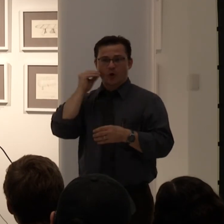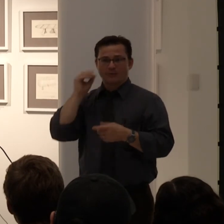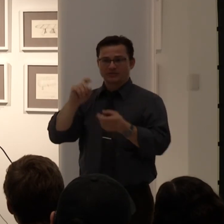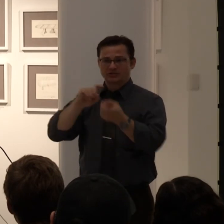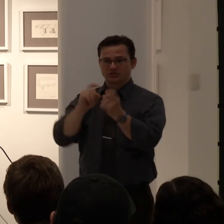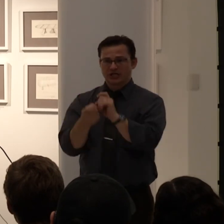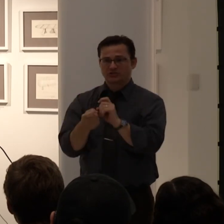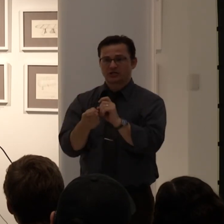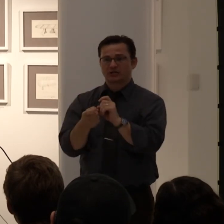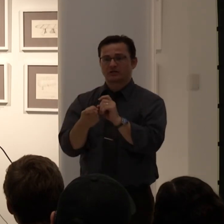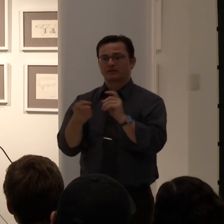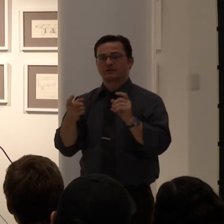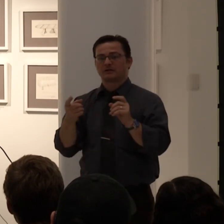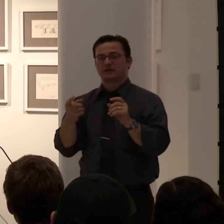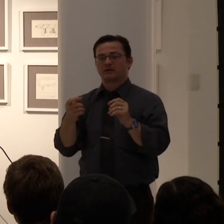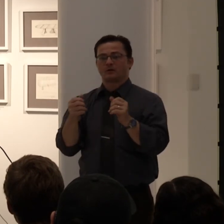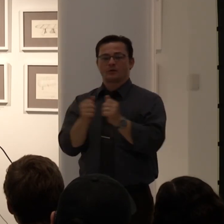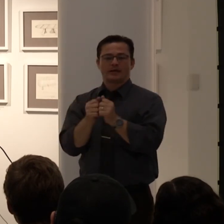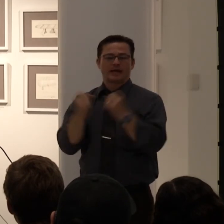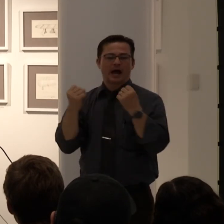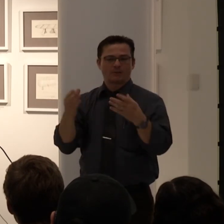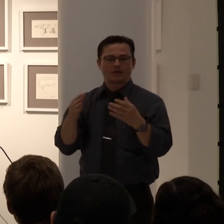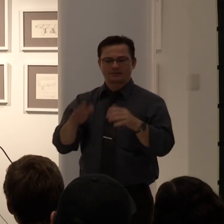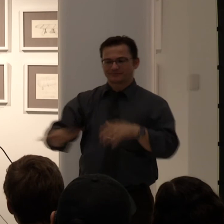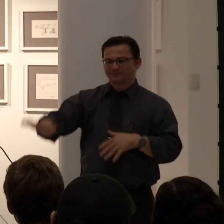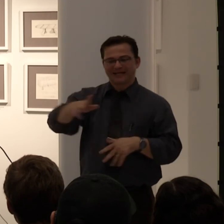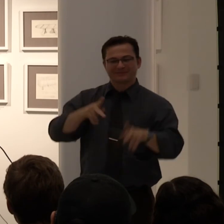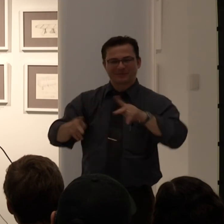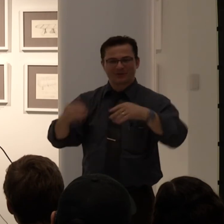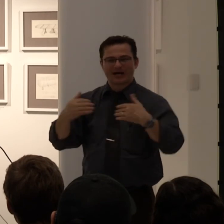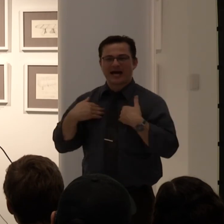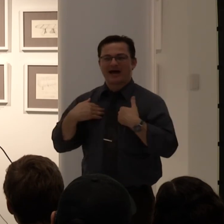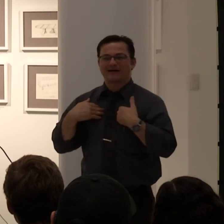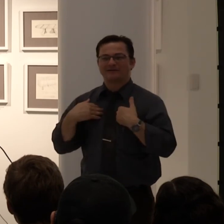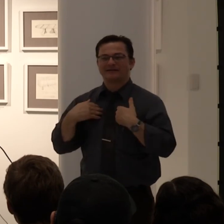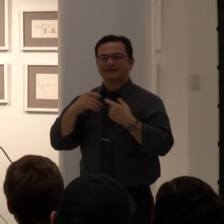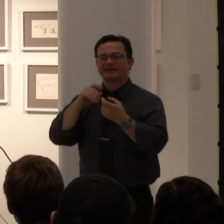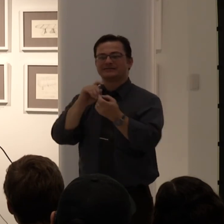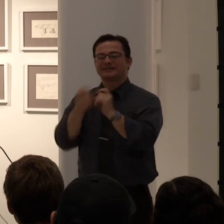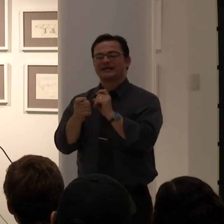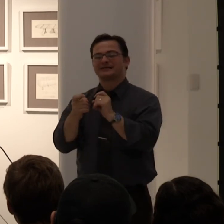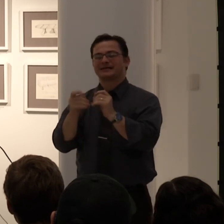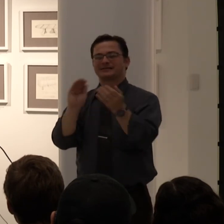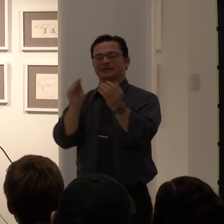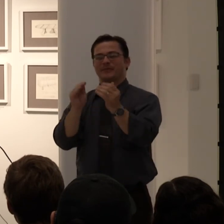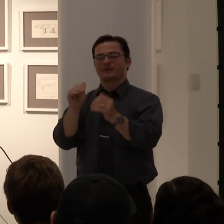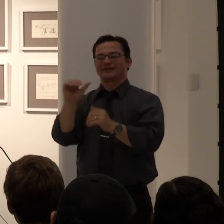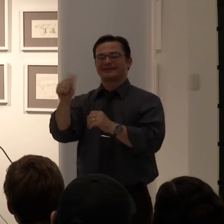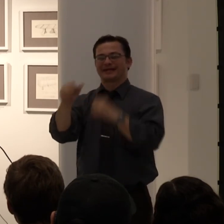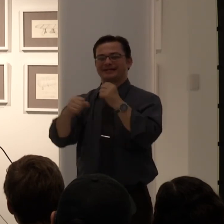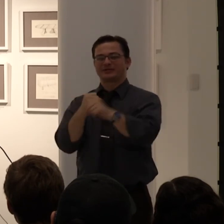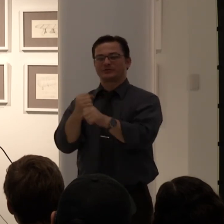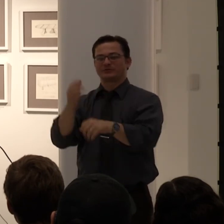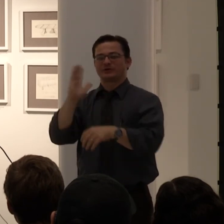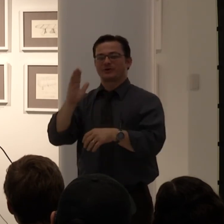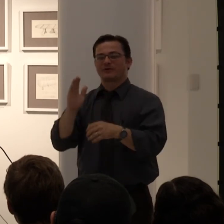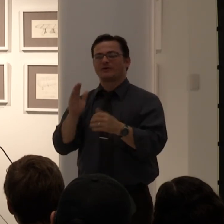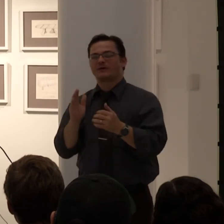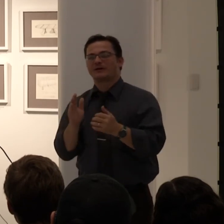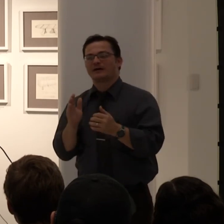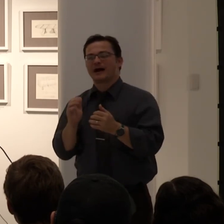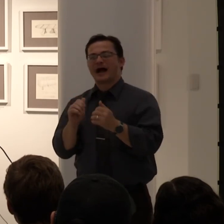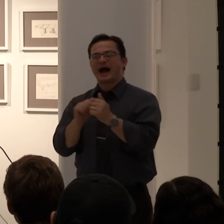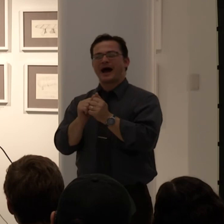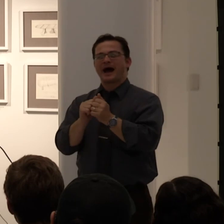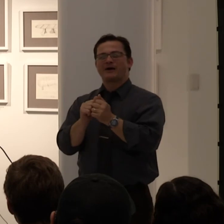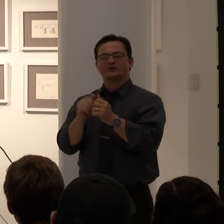of like the amount of space people might have in this current age versus like 20 years ago, how do you think Heller has responded